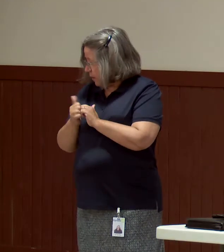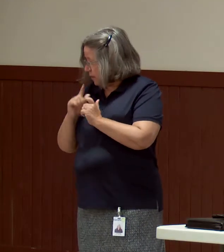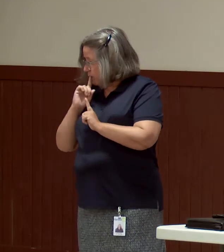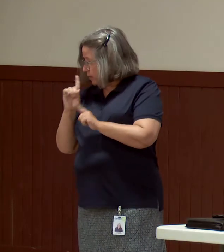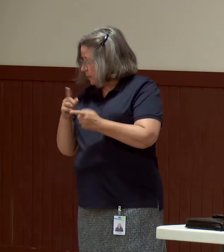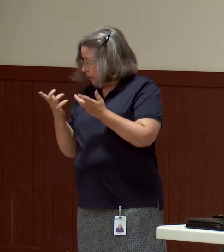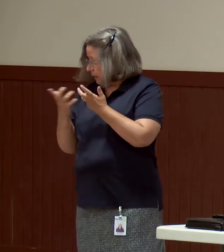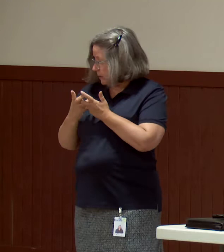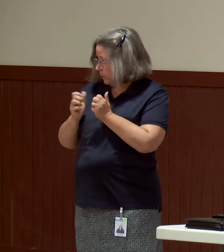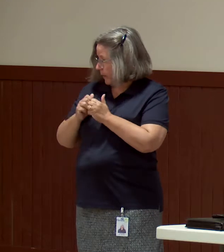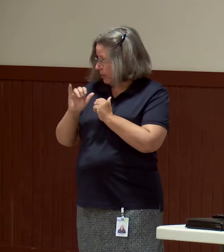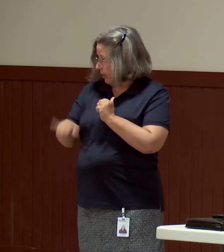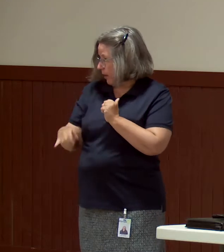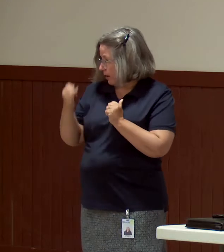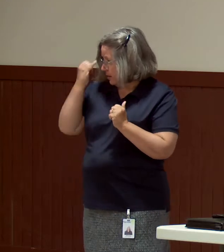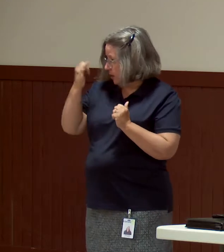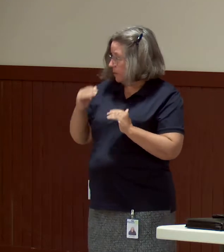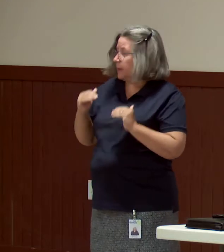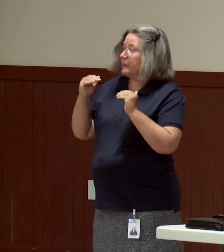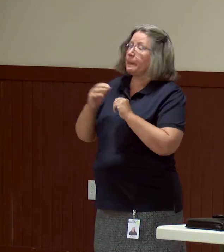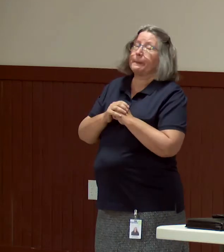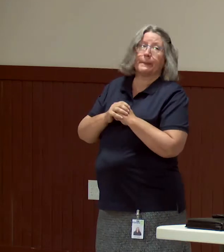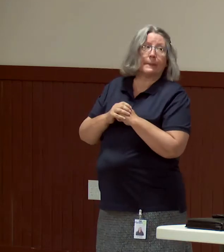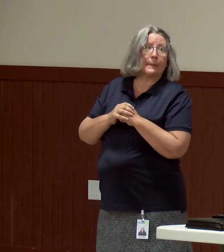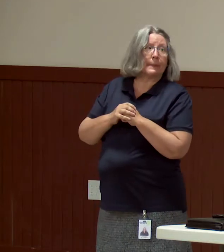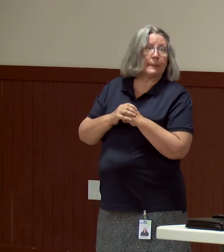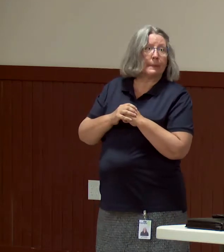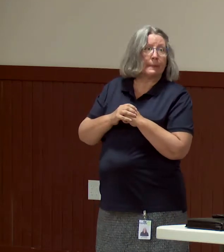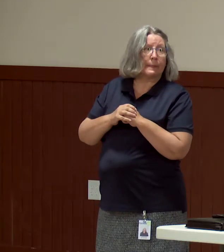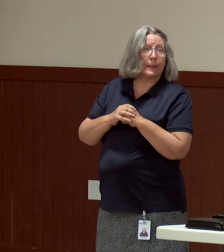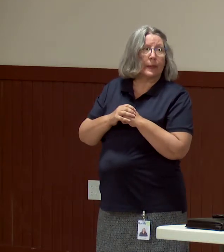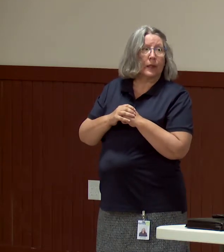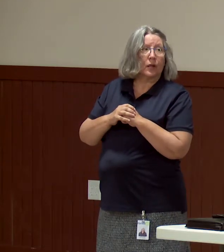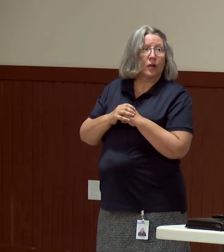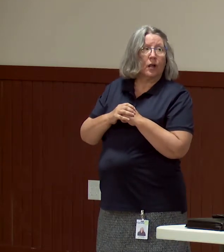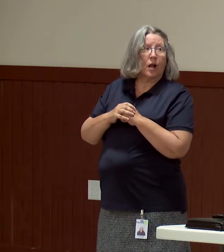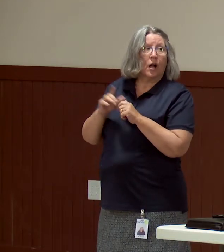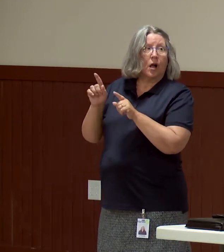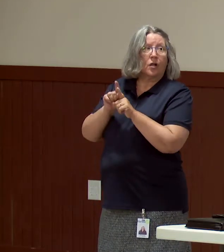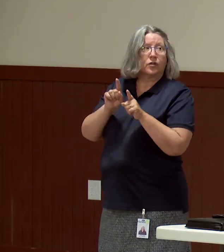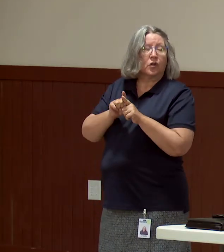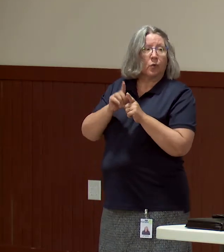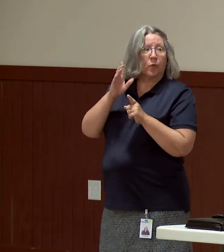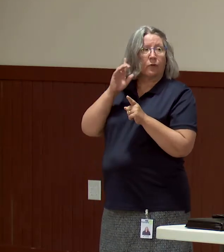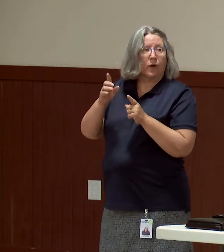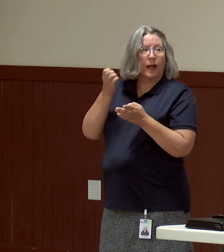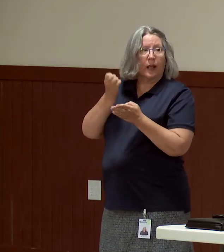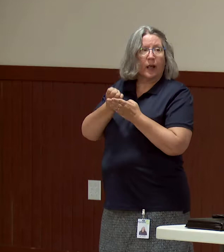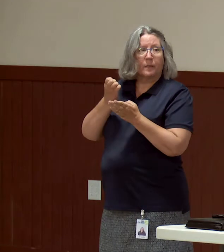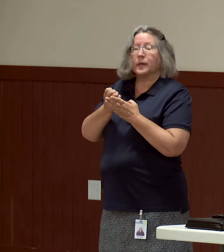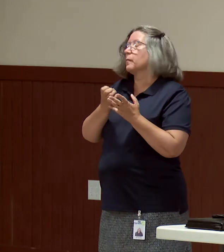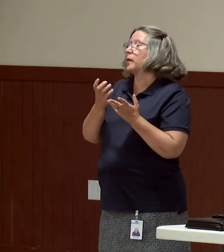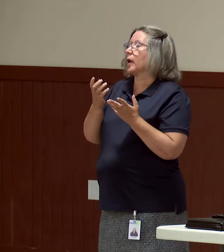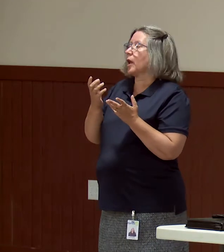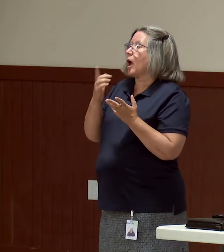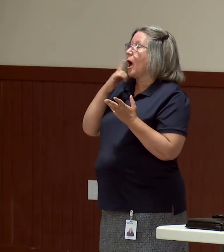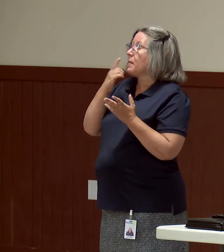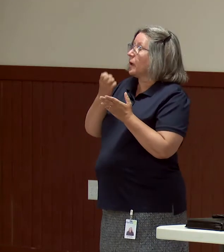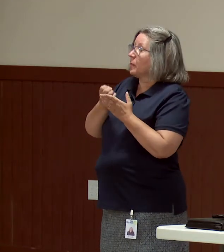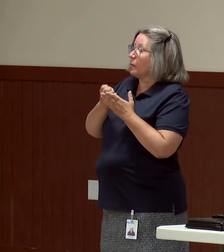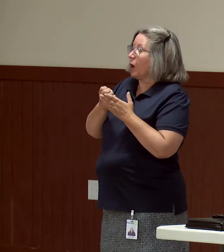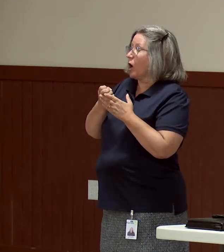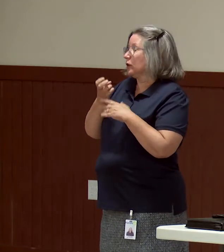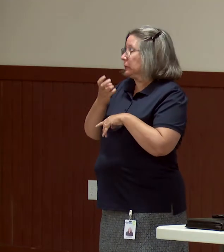Negative impacts is also another pretty broad category, and it's to address economic hardship, things like closed businesses, lost